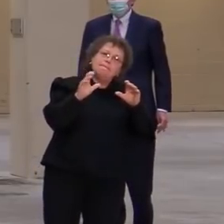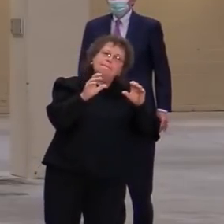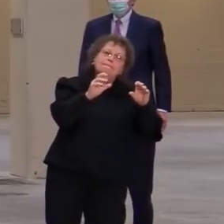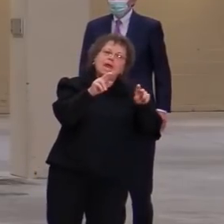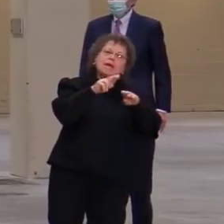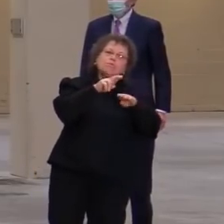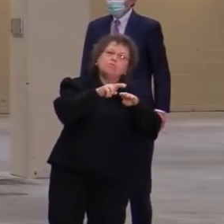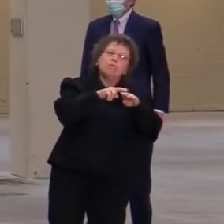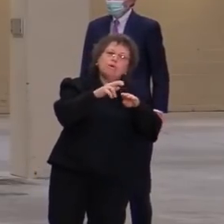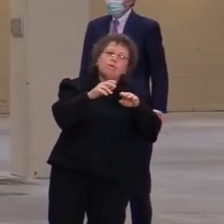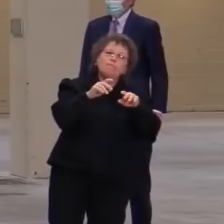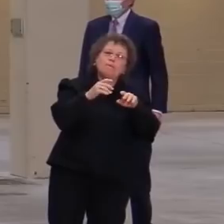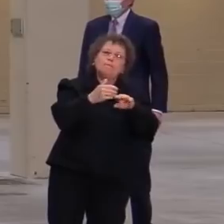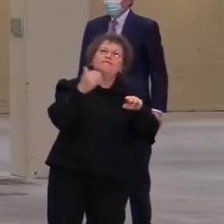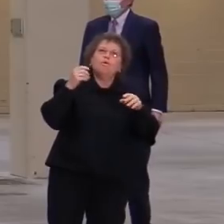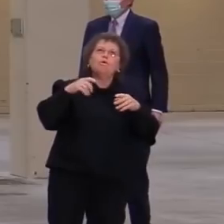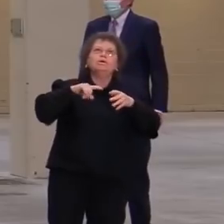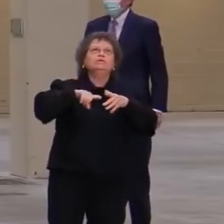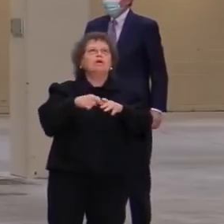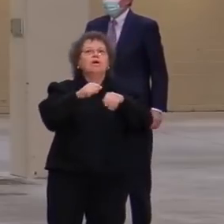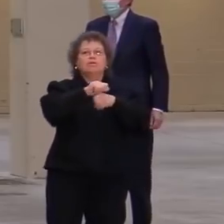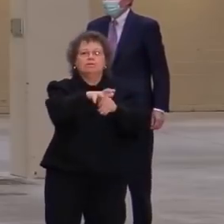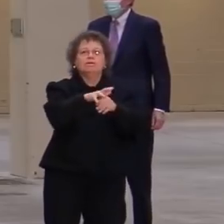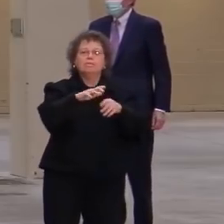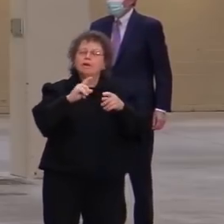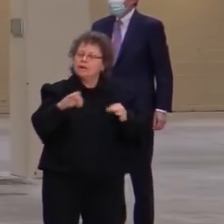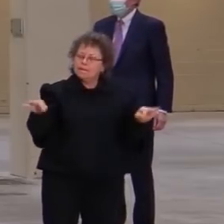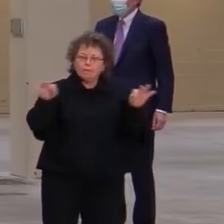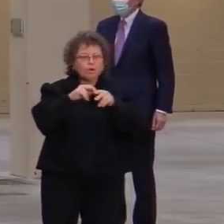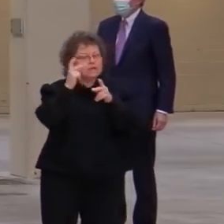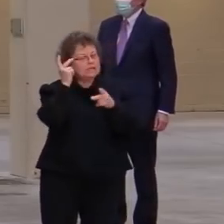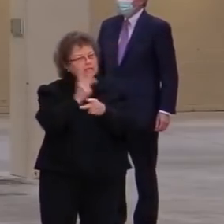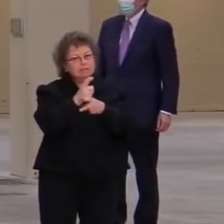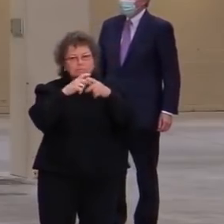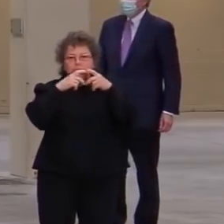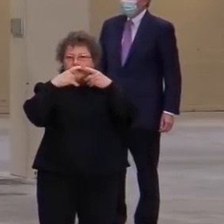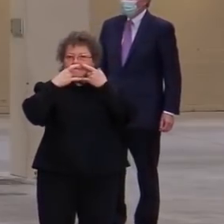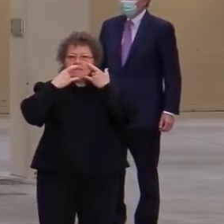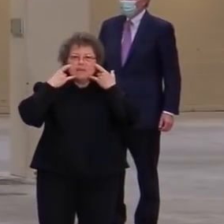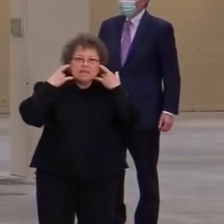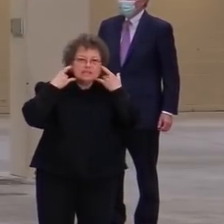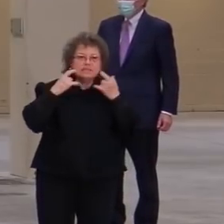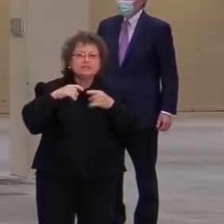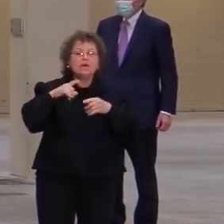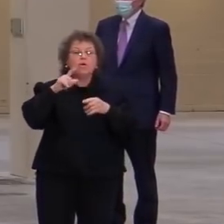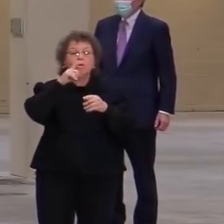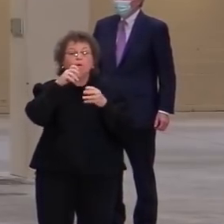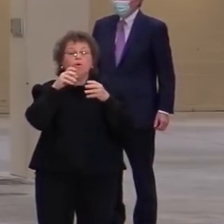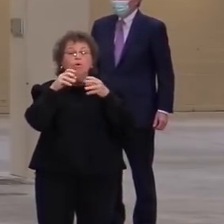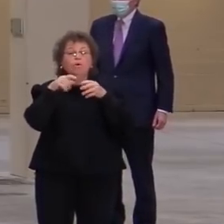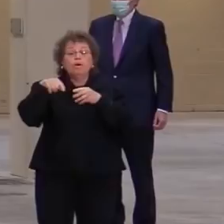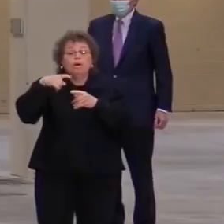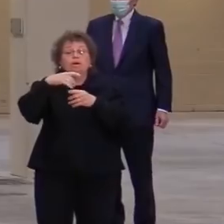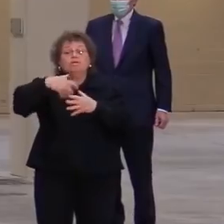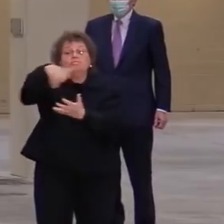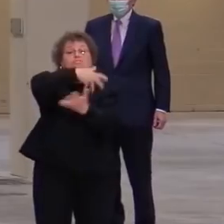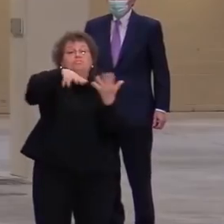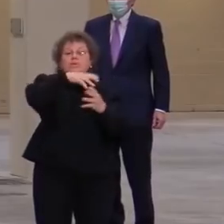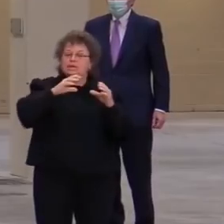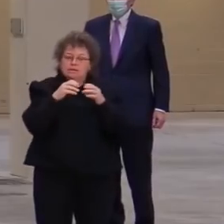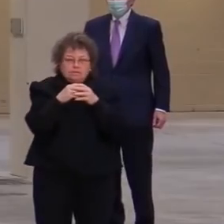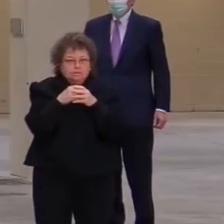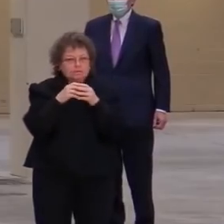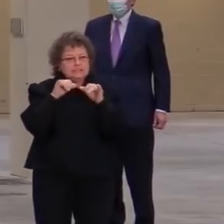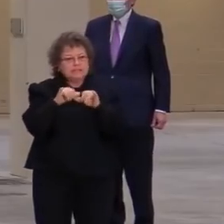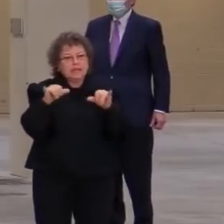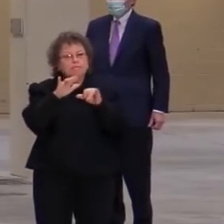for everybody to continue to wear face coverings, to limit your interactions with people outside your bubble, and to engage in physical